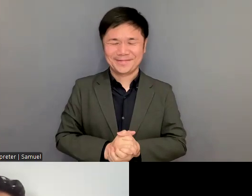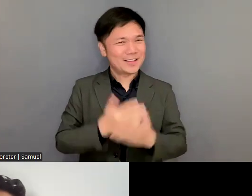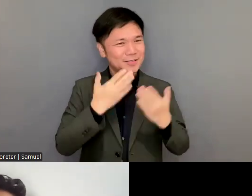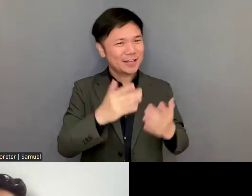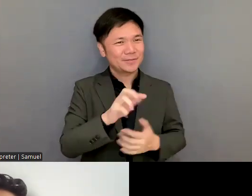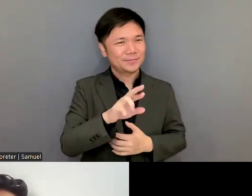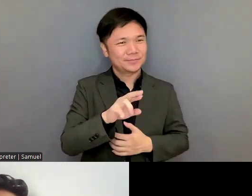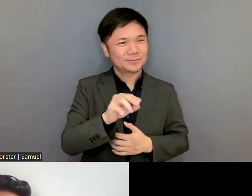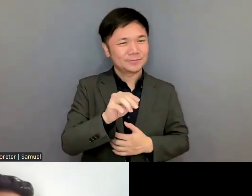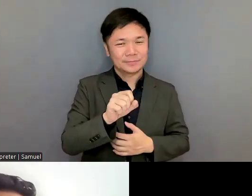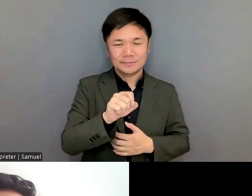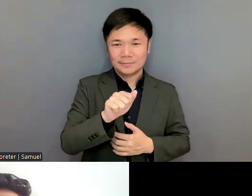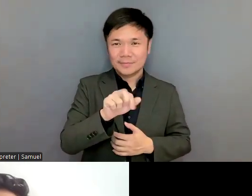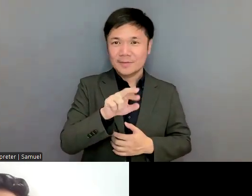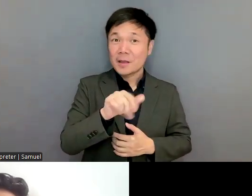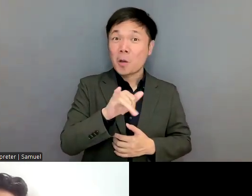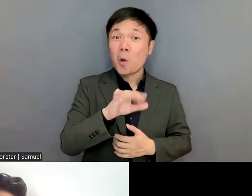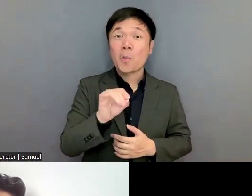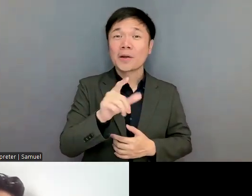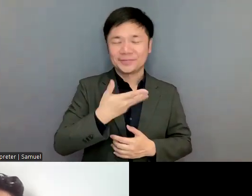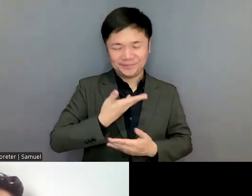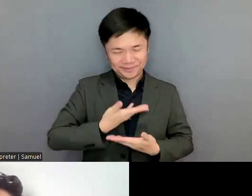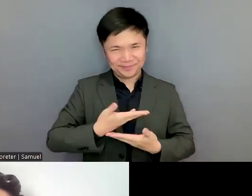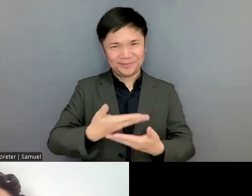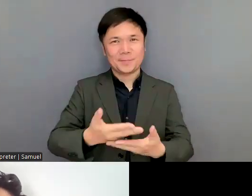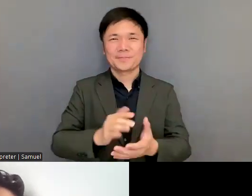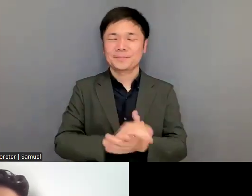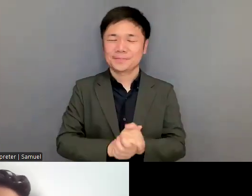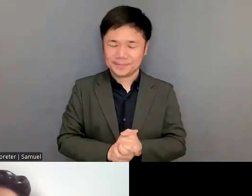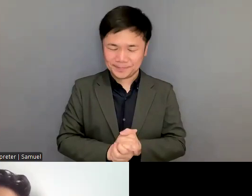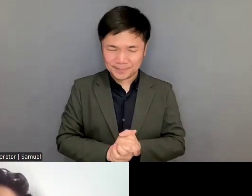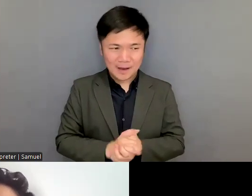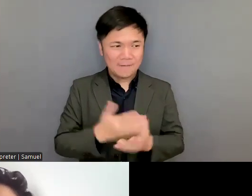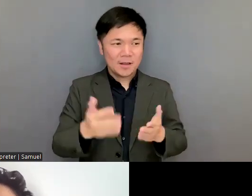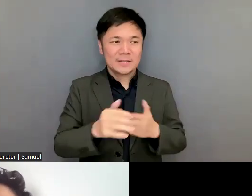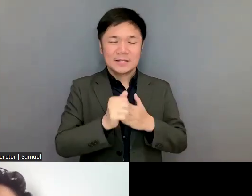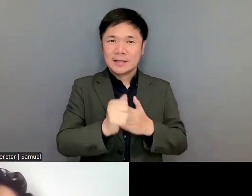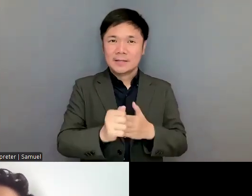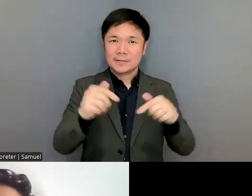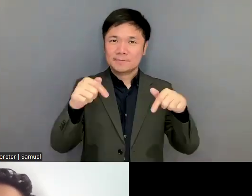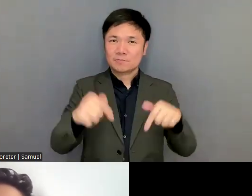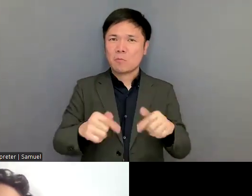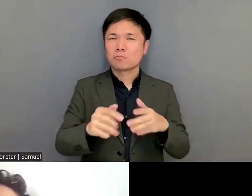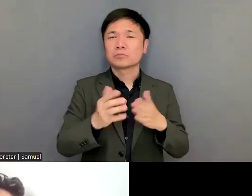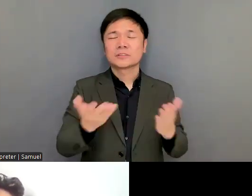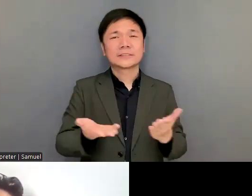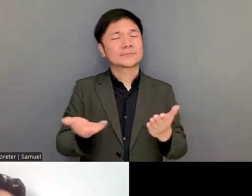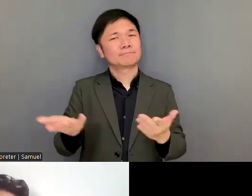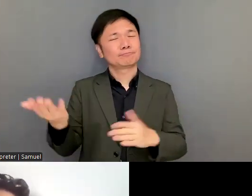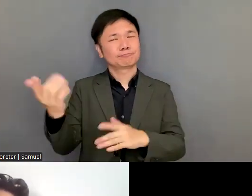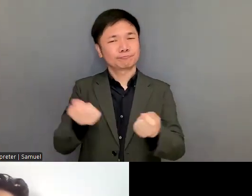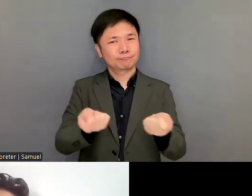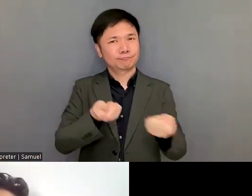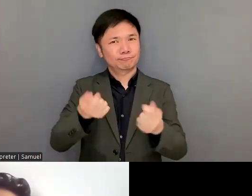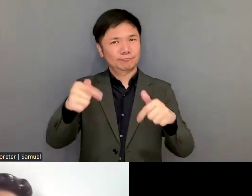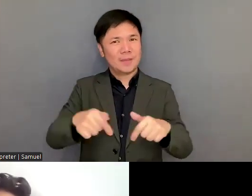Rosario, for the introduction and for leading on this webinar. And